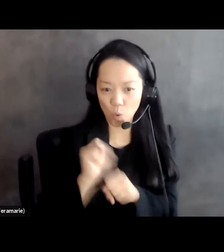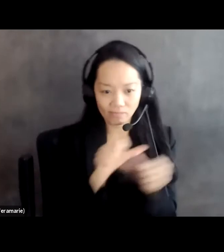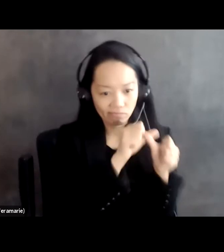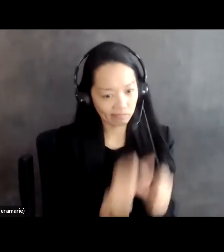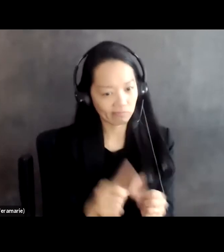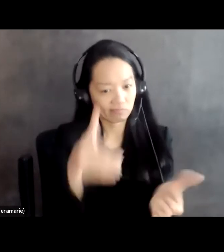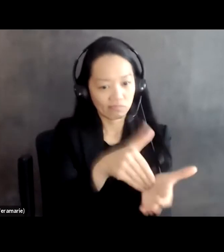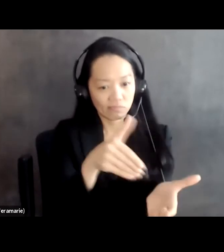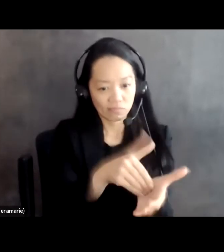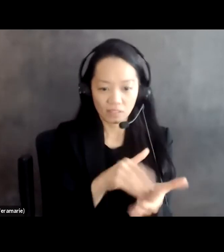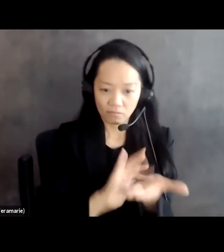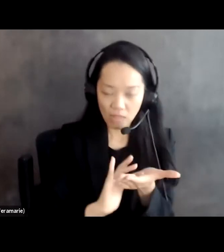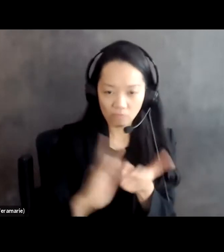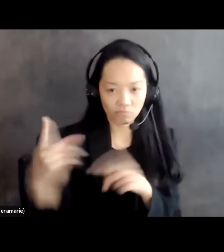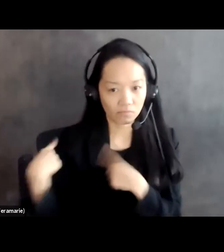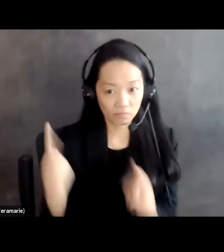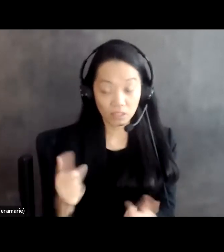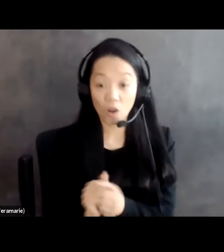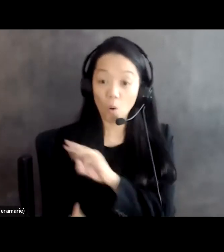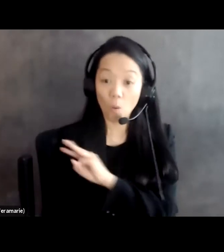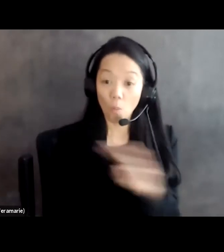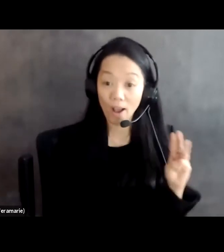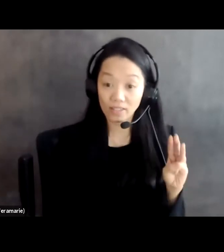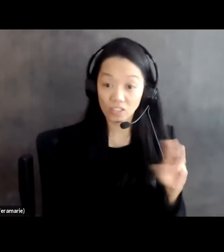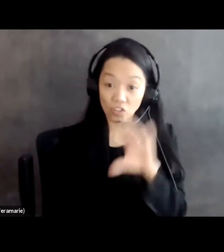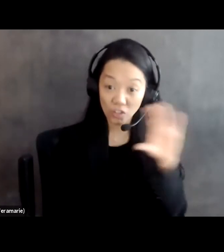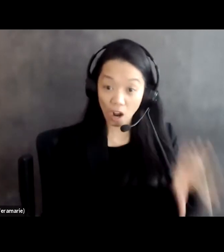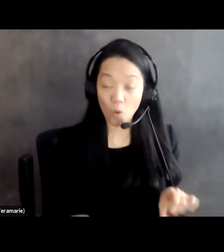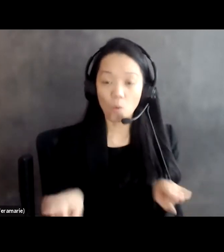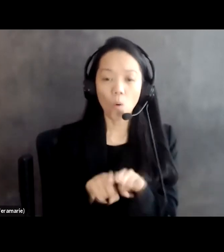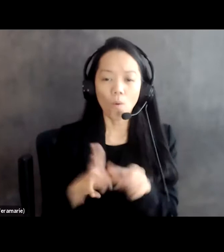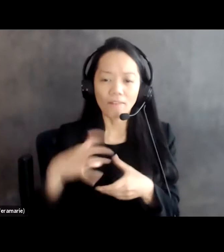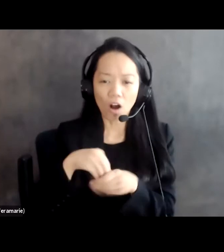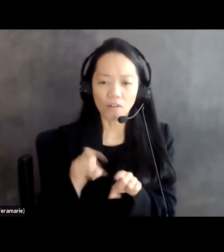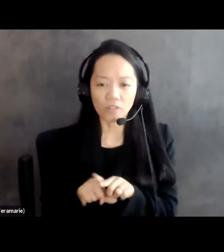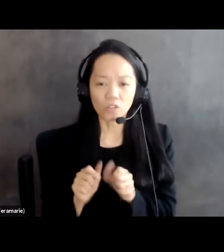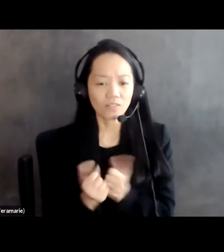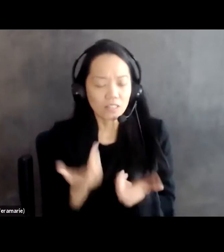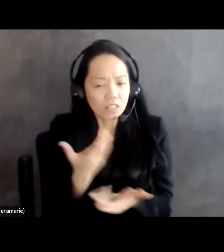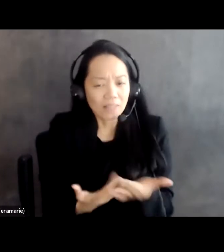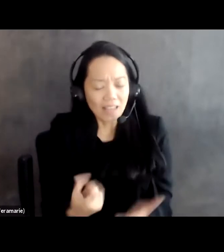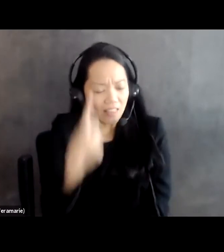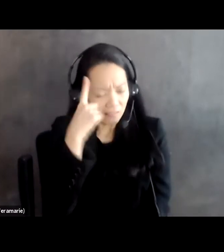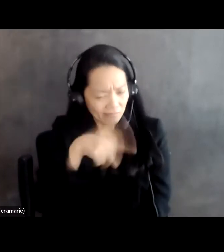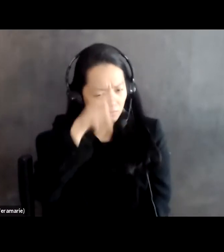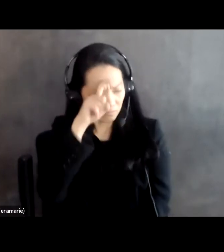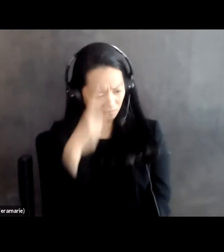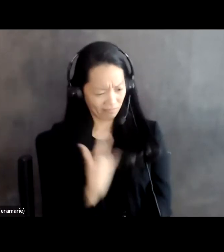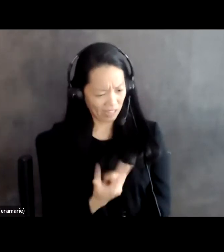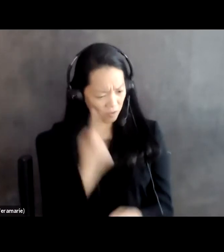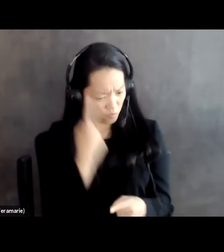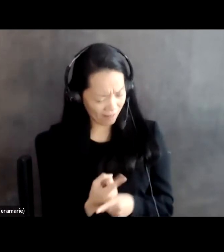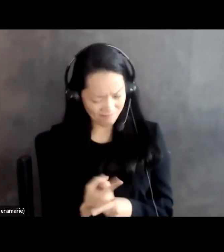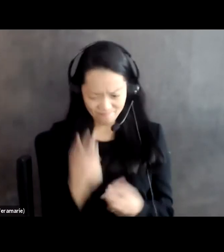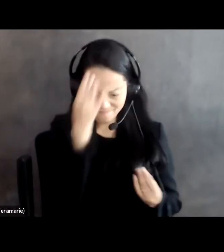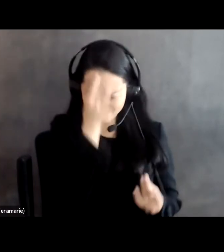Chicago because in medical school, I thought that something wasn't right. And I couldn't